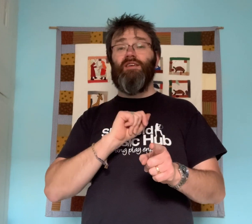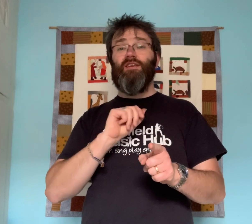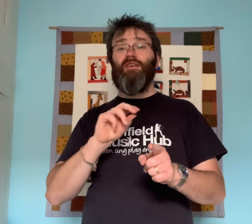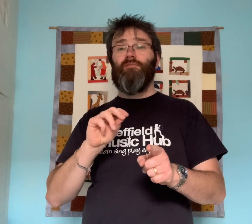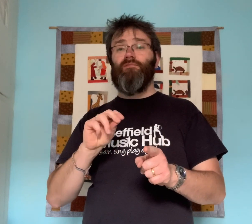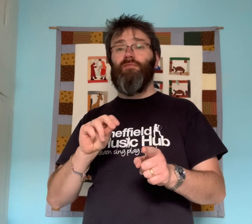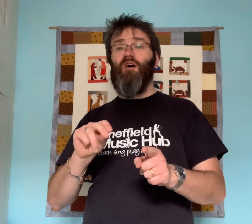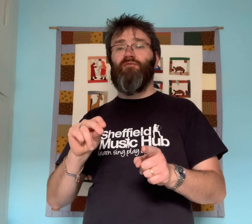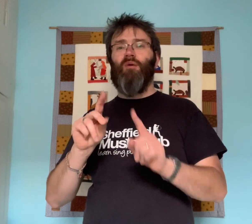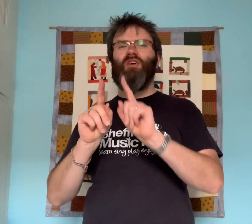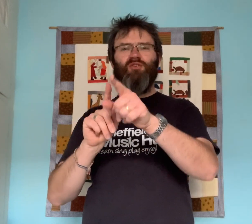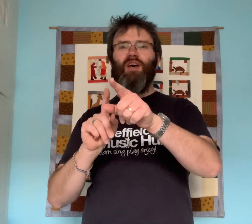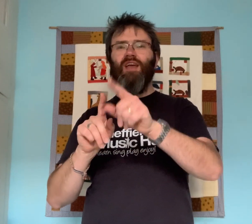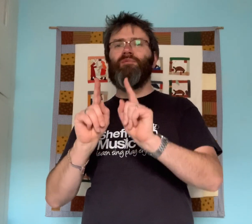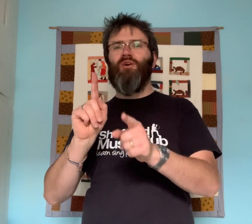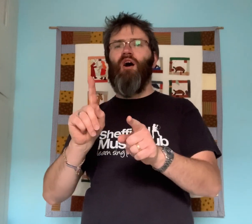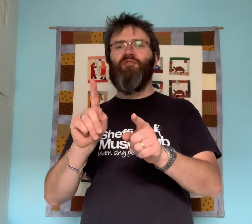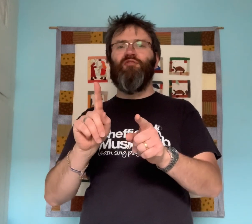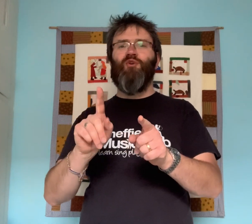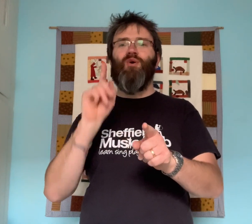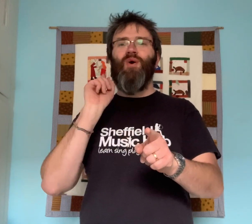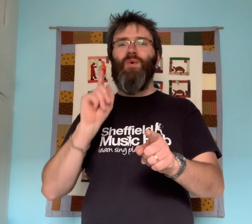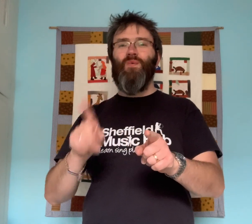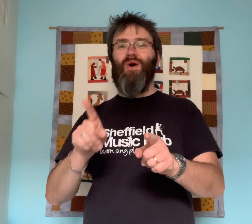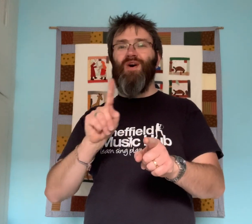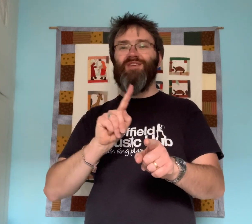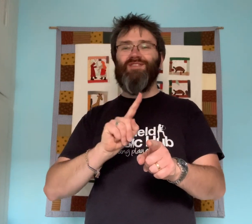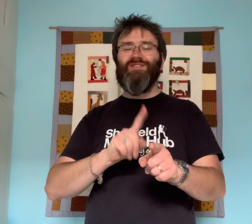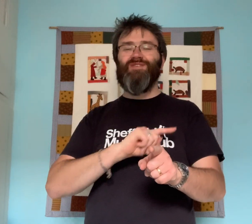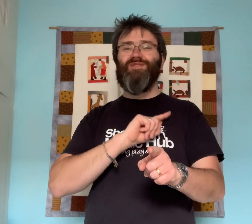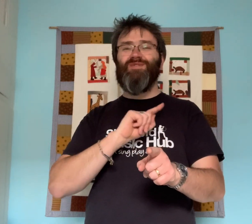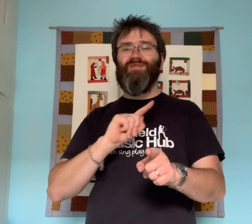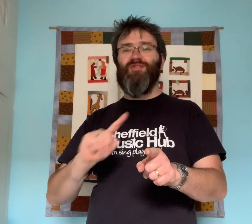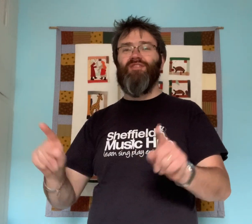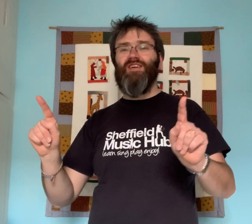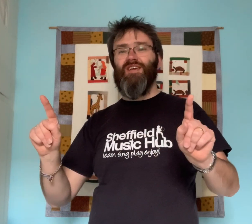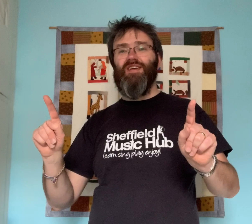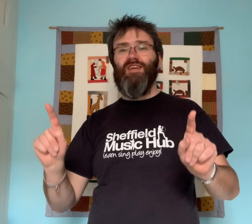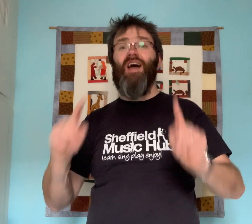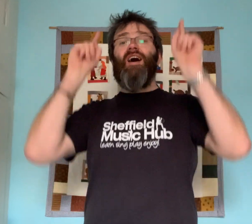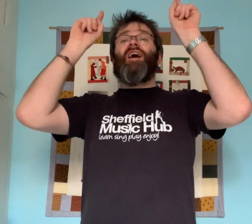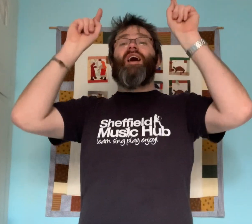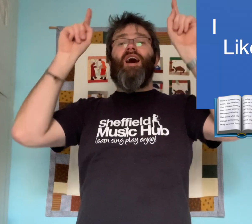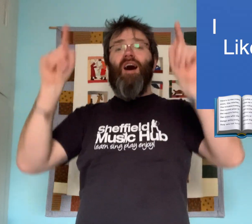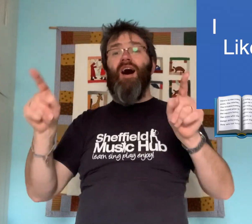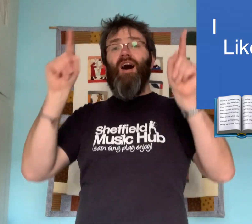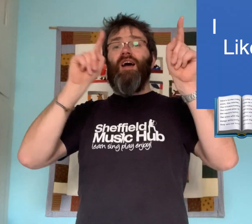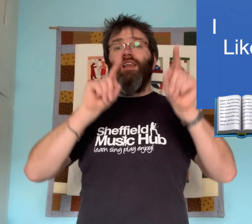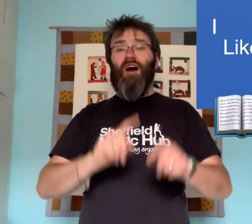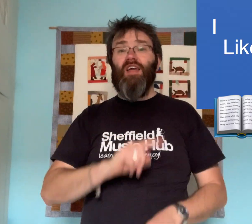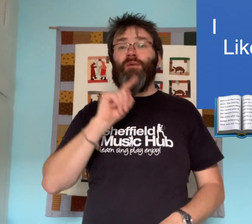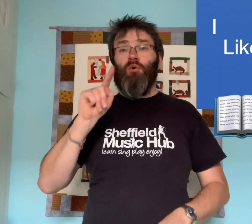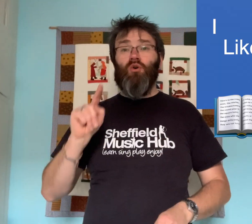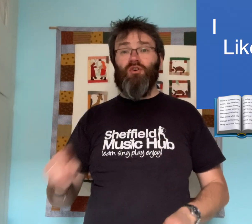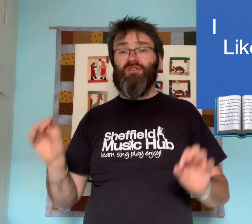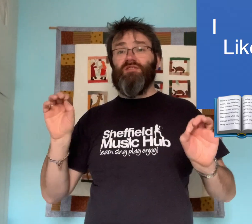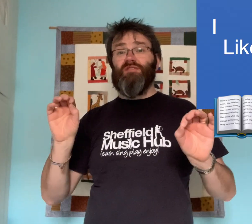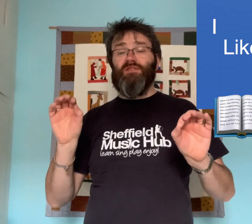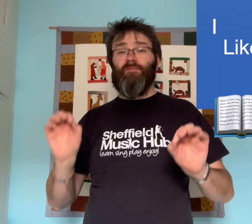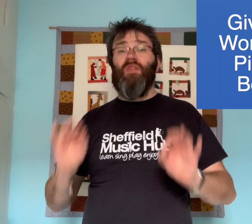ready, off. I'm going to do that again. I'm going after 4. 1, 2, 3. I like books.